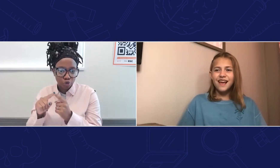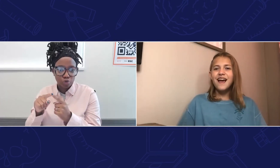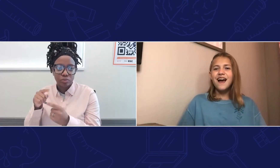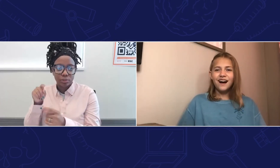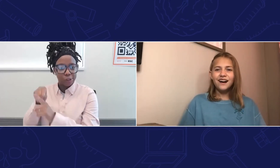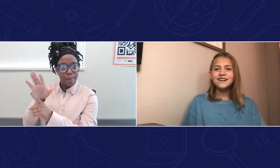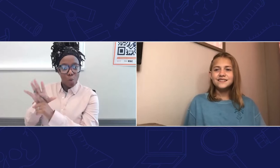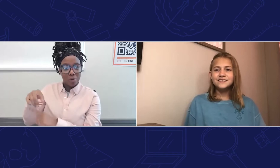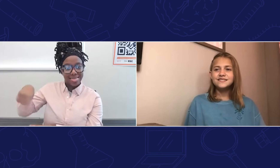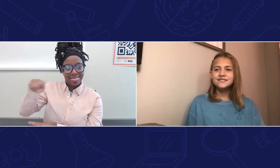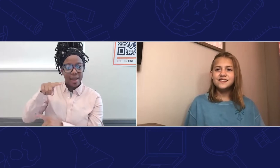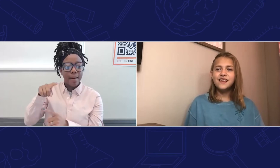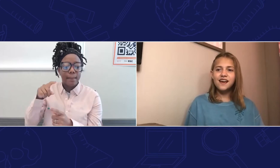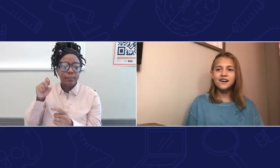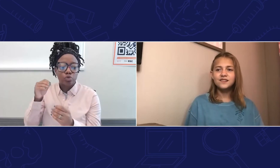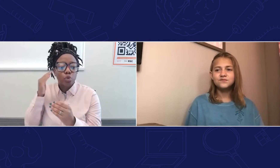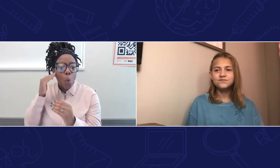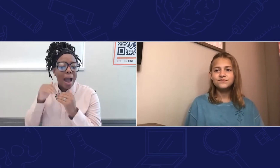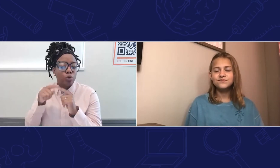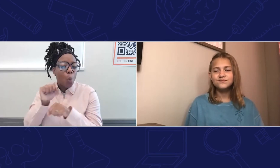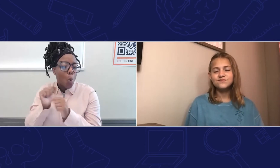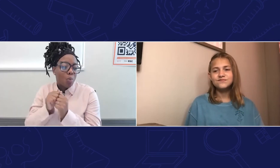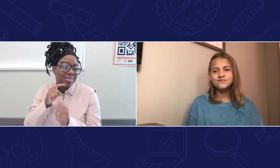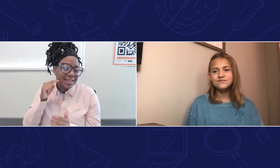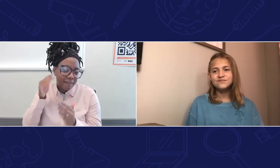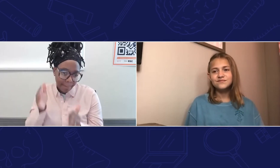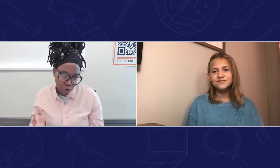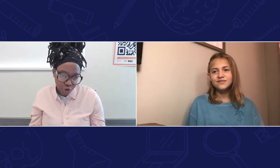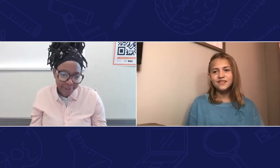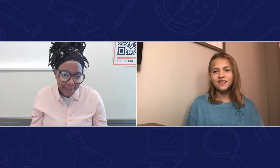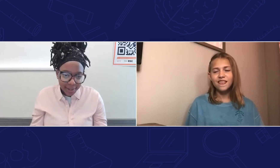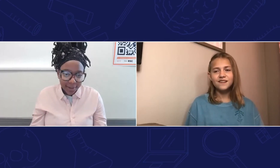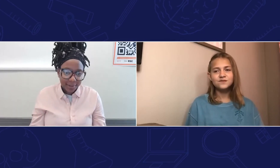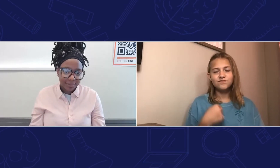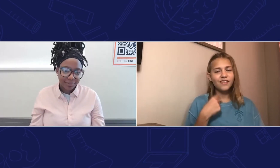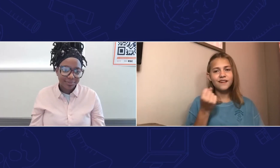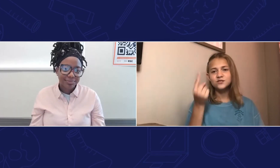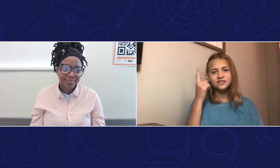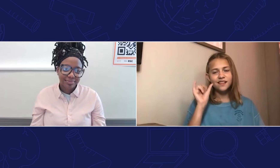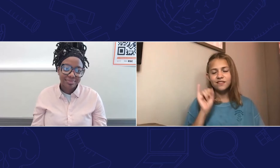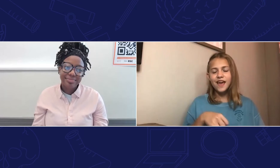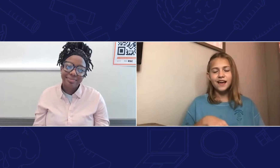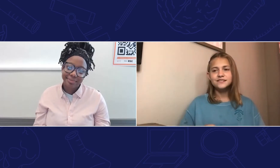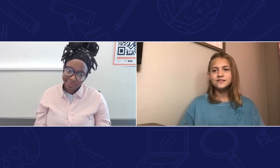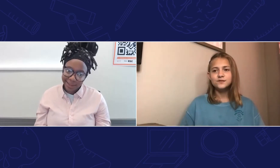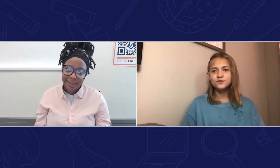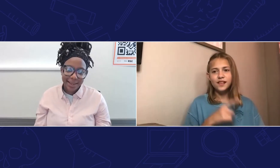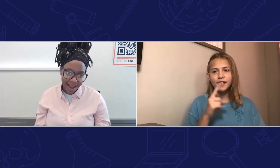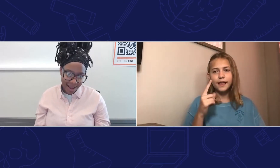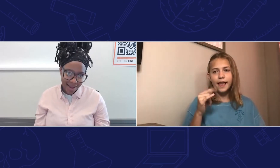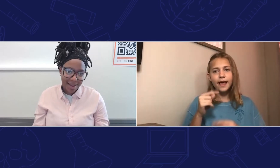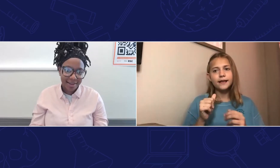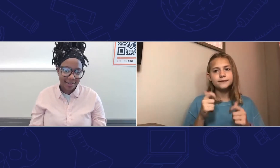working on that. Trying to expose them so they know how to work with a deaf person. I understand that.